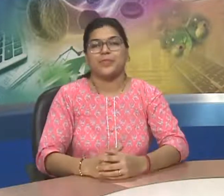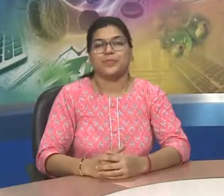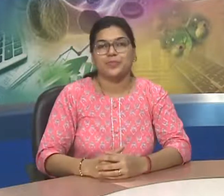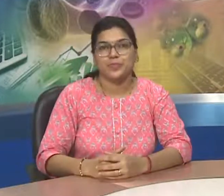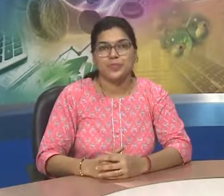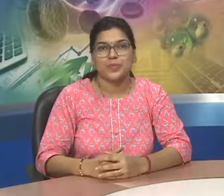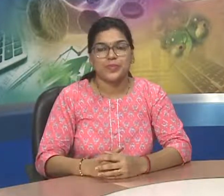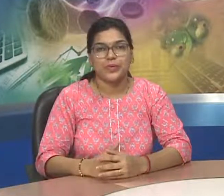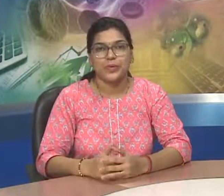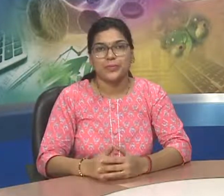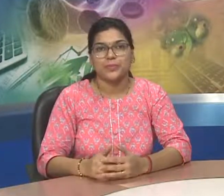it.